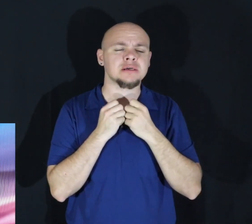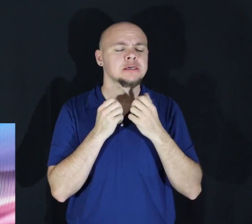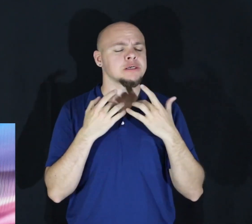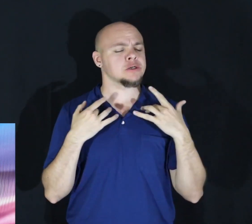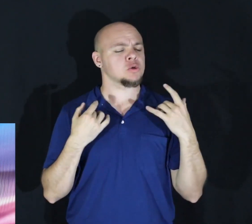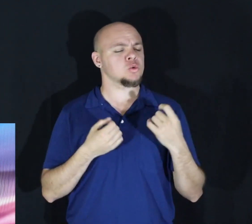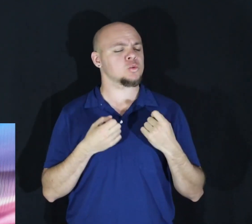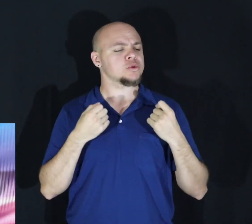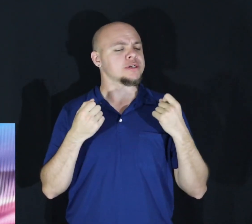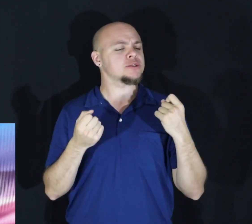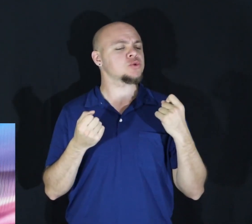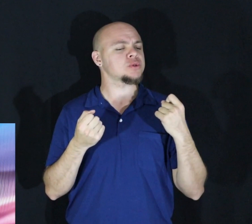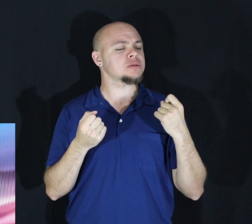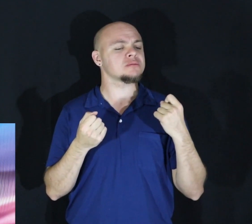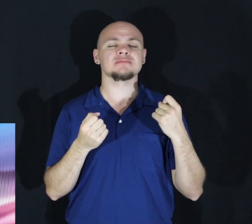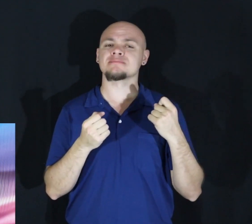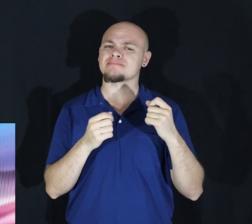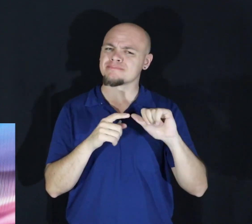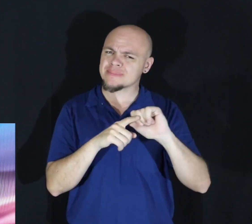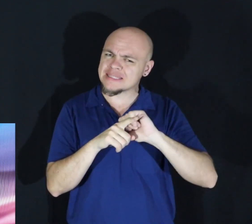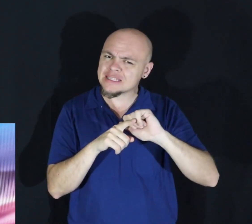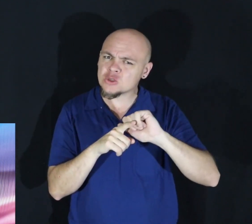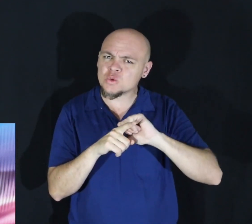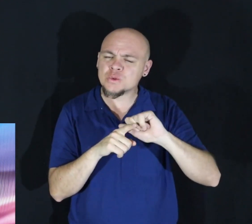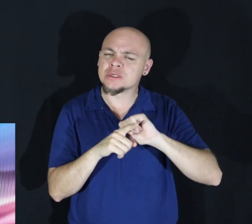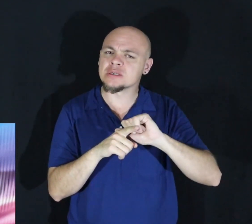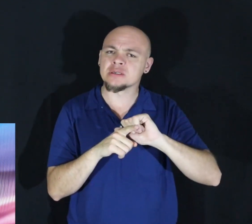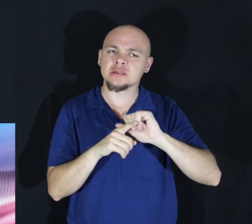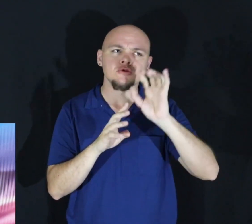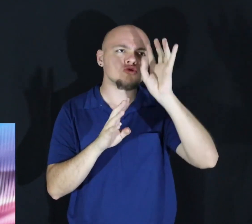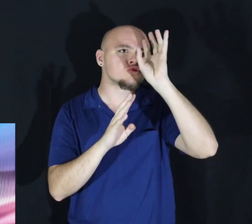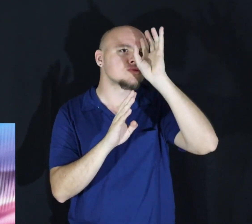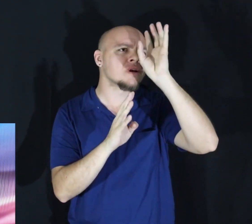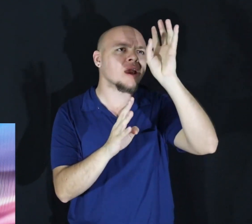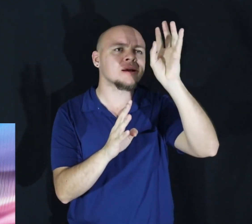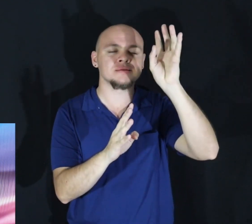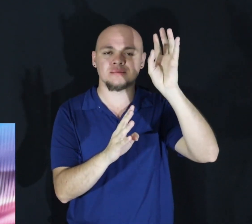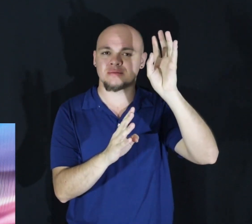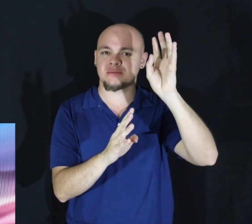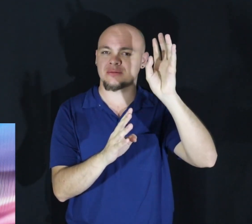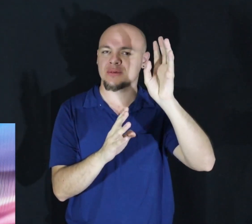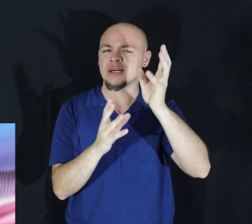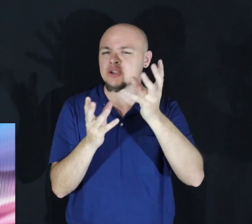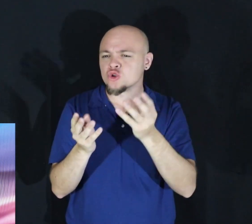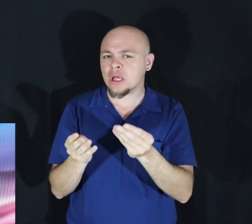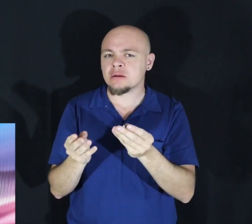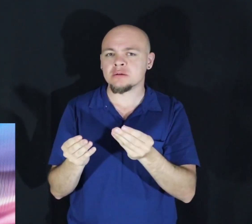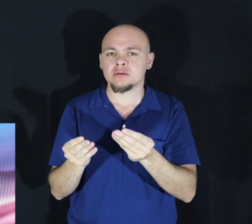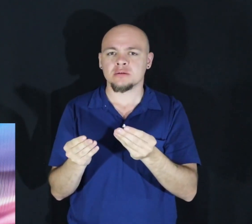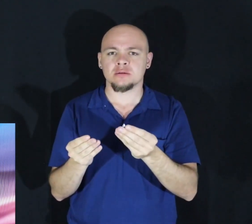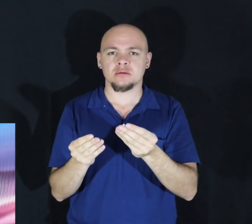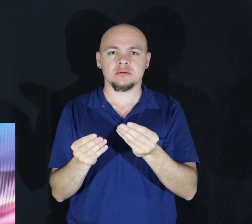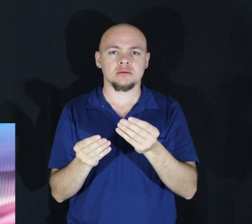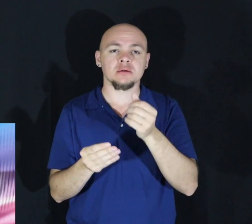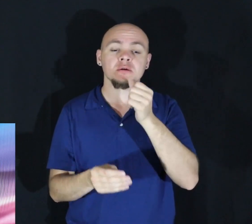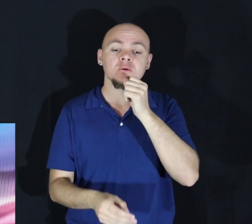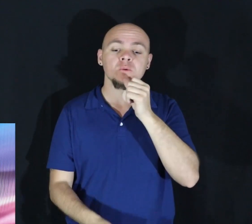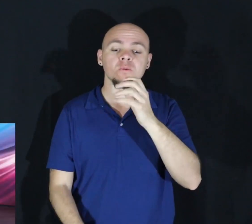courageous, diligent, creative, gentle